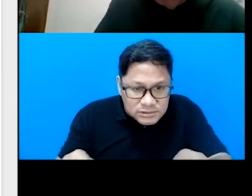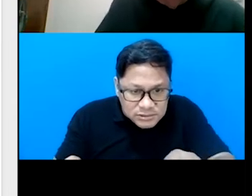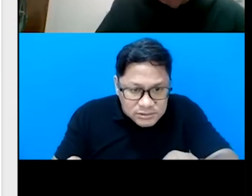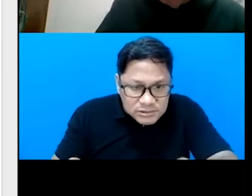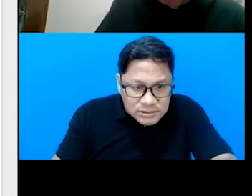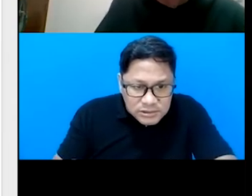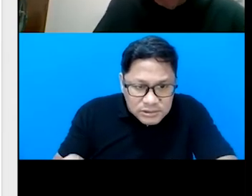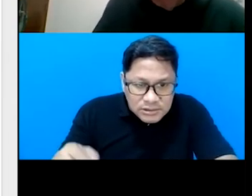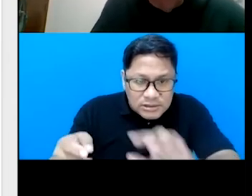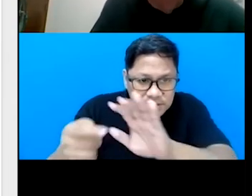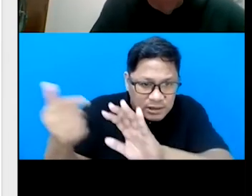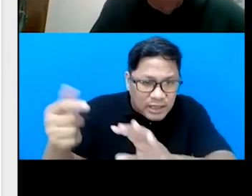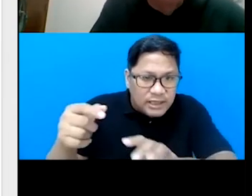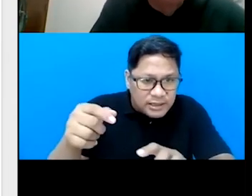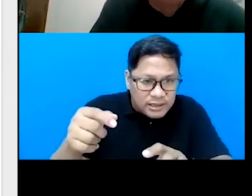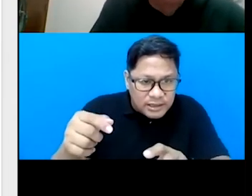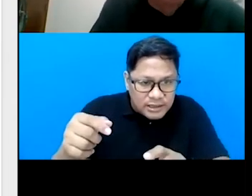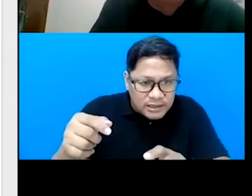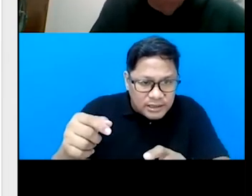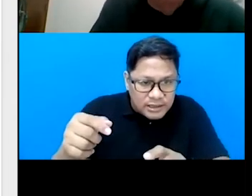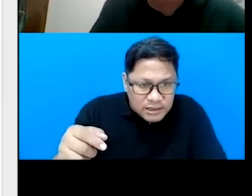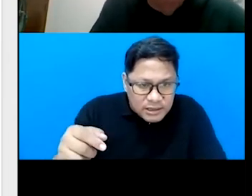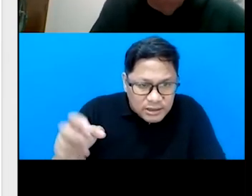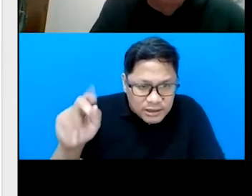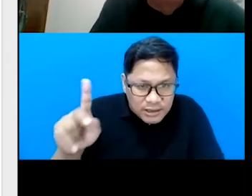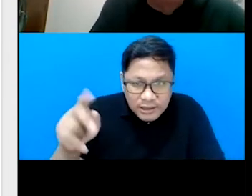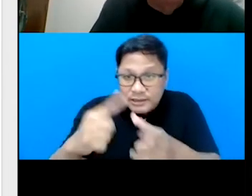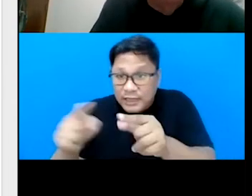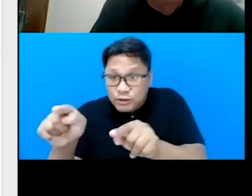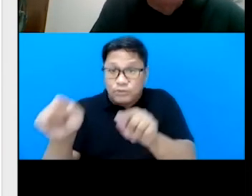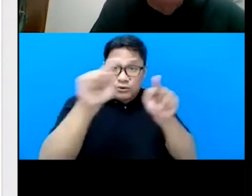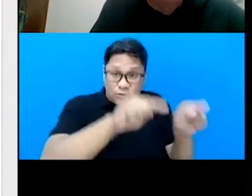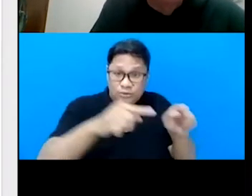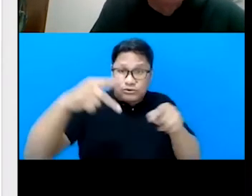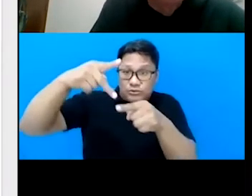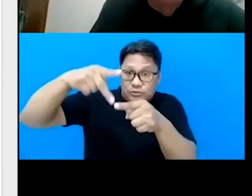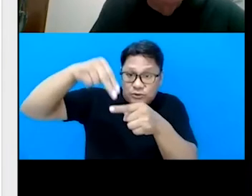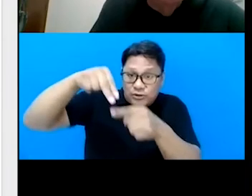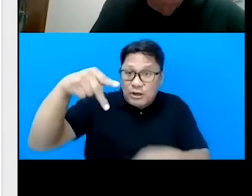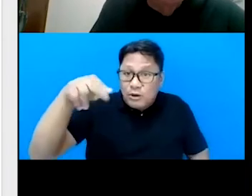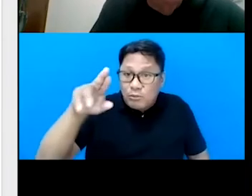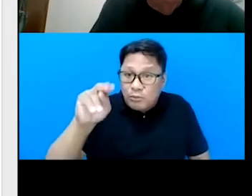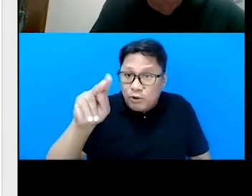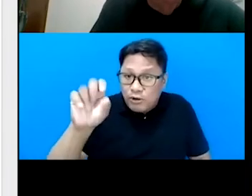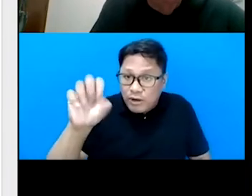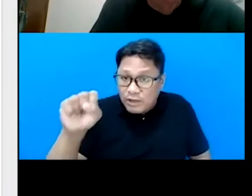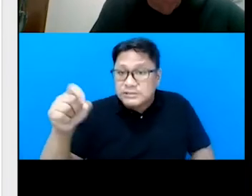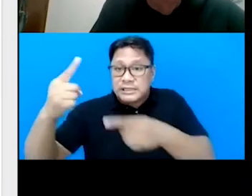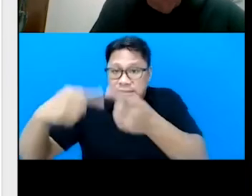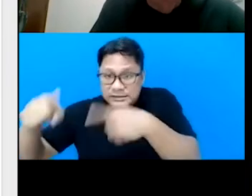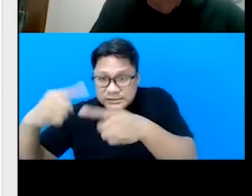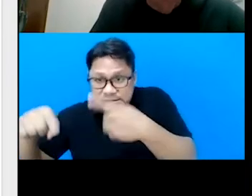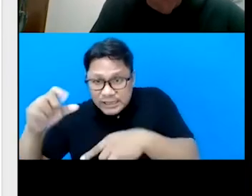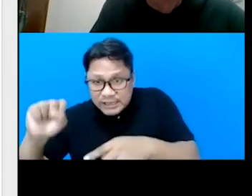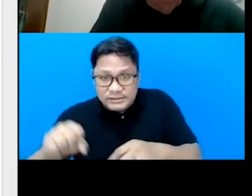Yeah, take out and some short forms. Okay. Now go to pronouns, signs, and then add